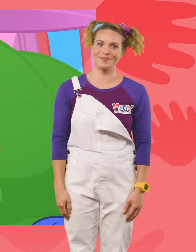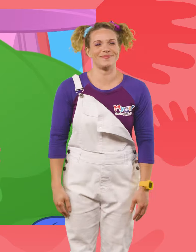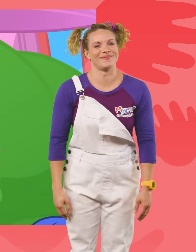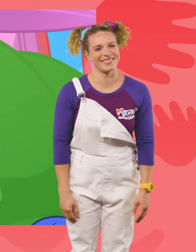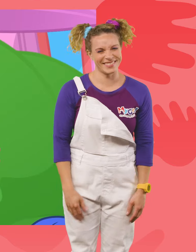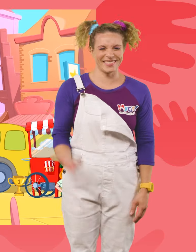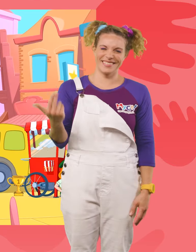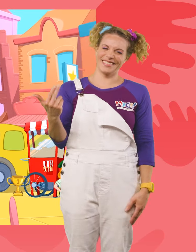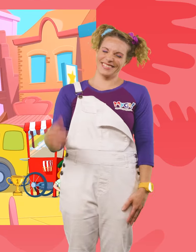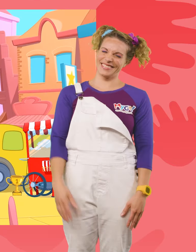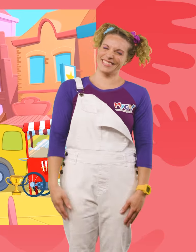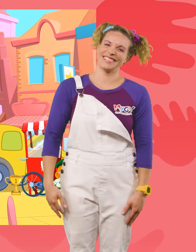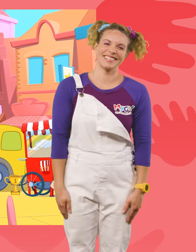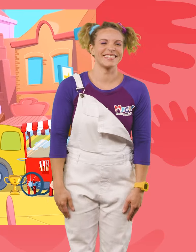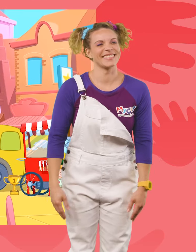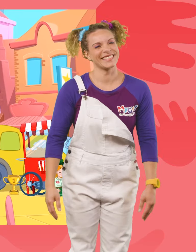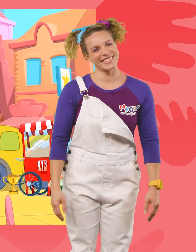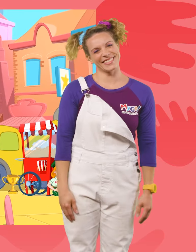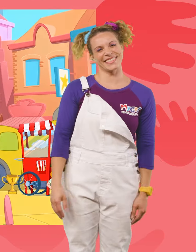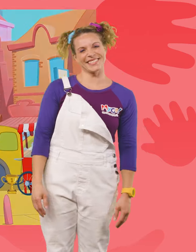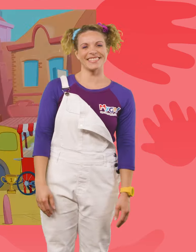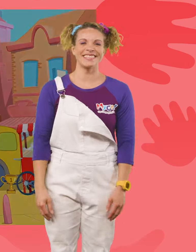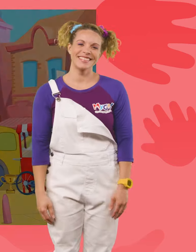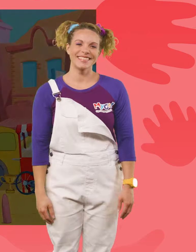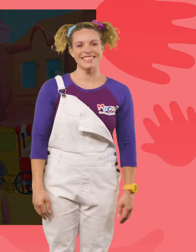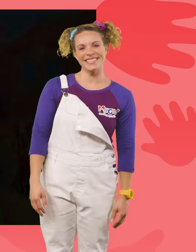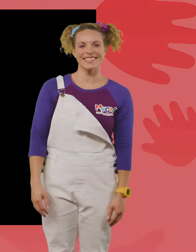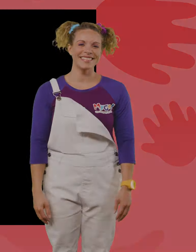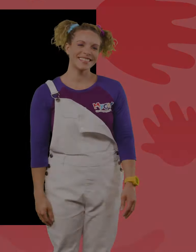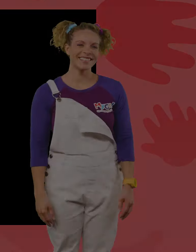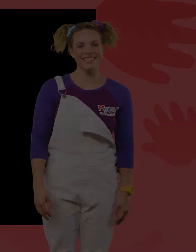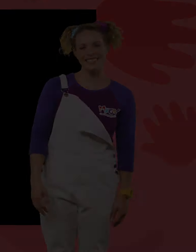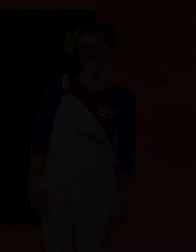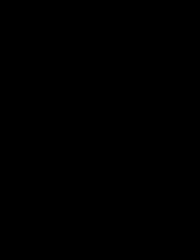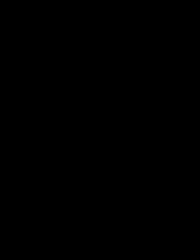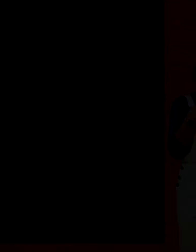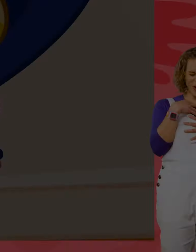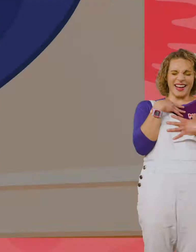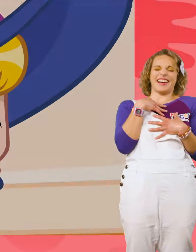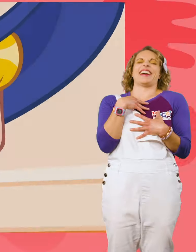Huh?